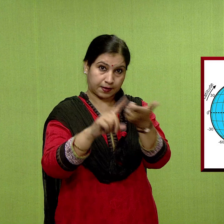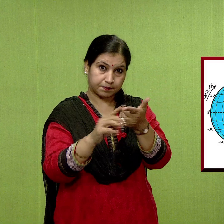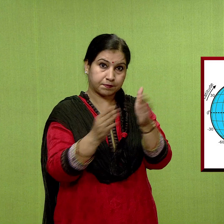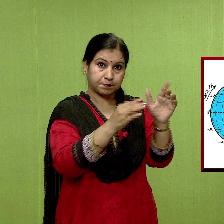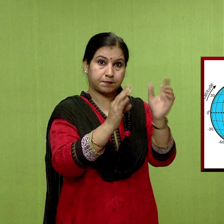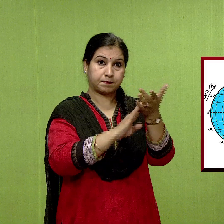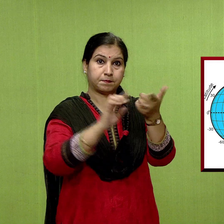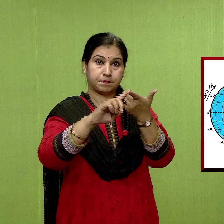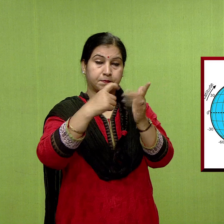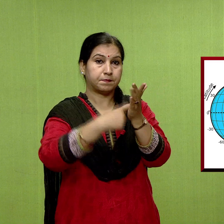0 degree longitude.